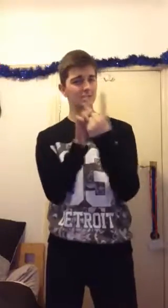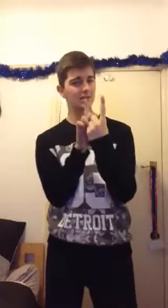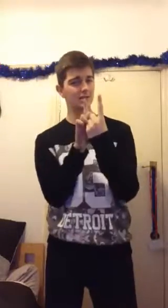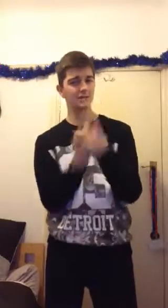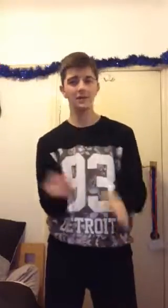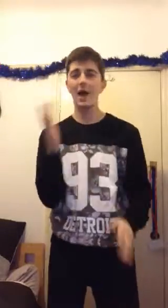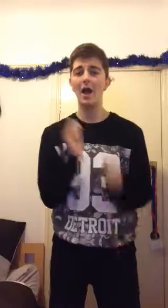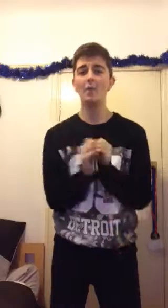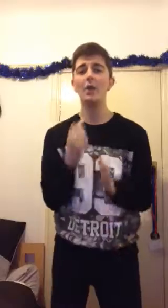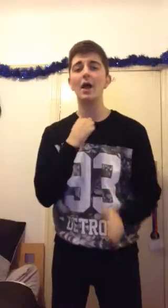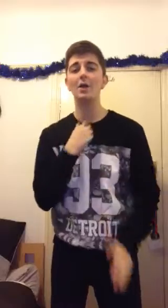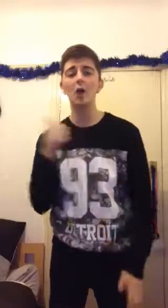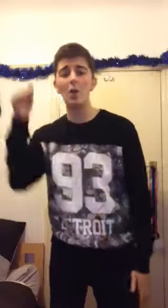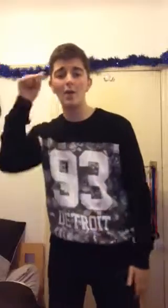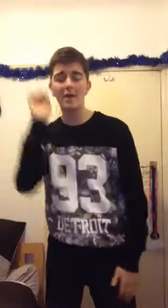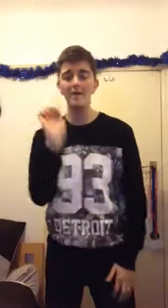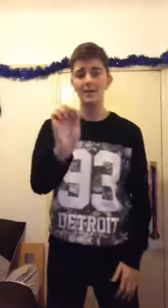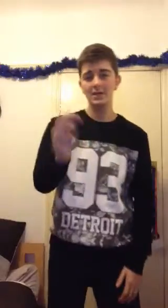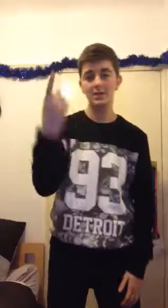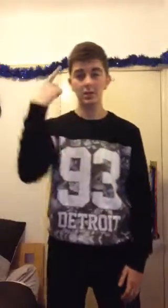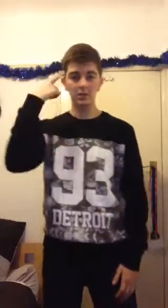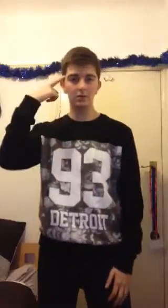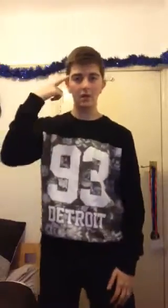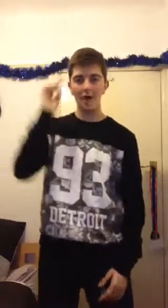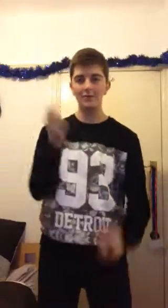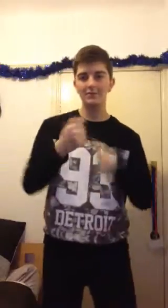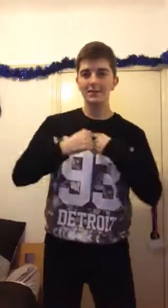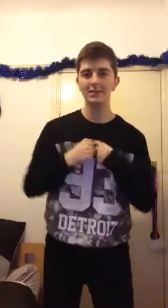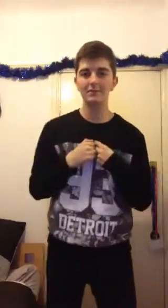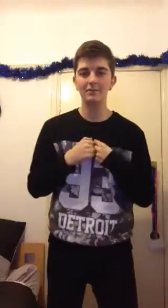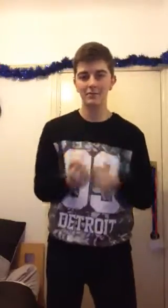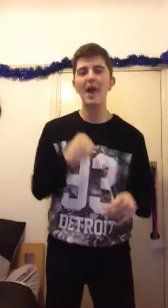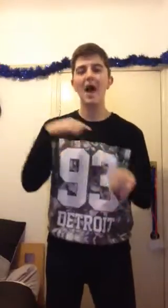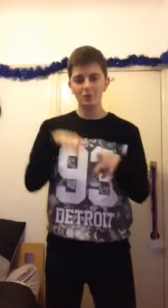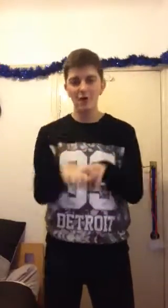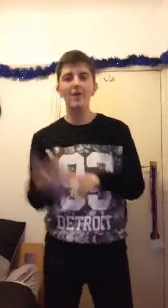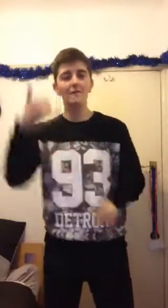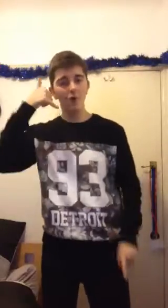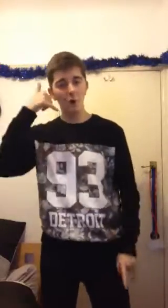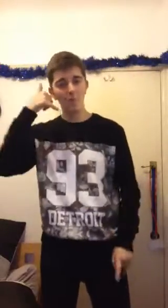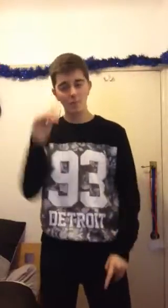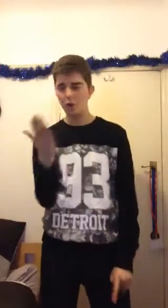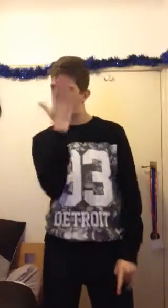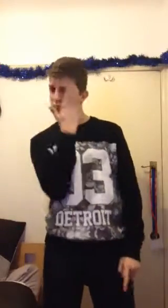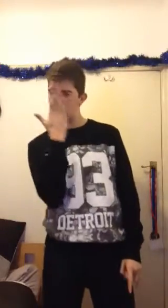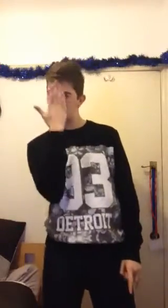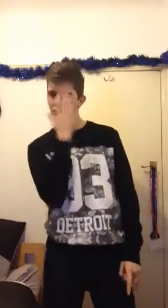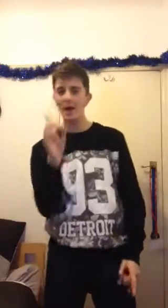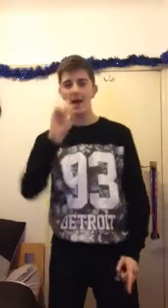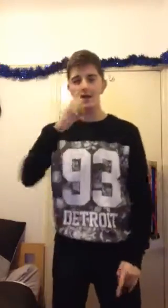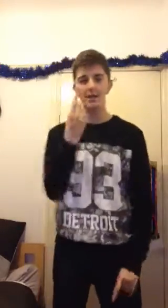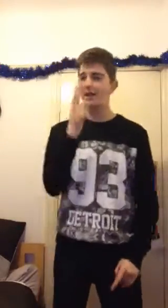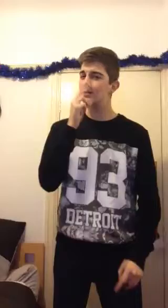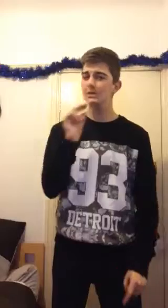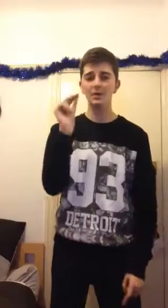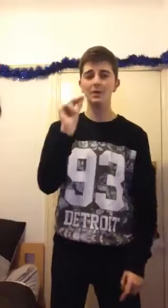seen me. How will I know if he's thinking of me? I try the wrong way to shine and see.